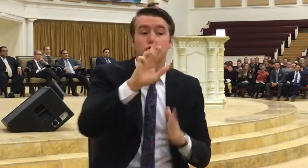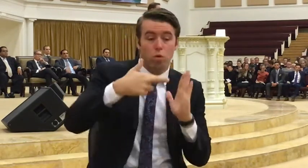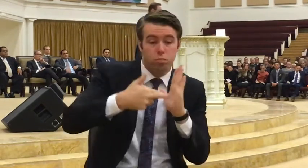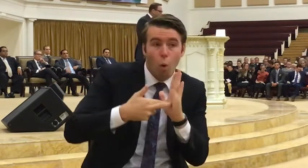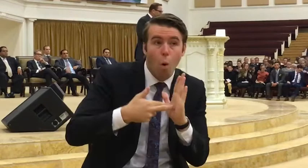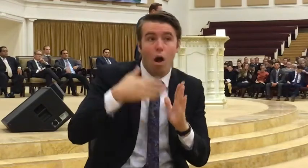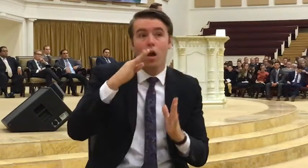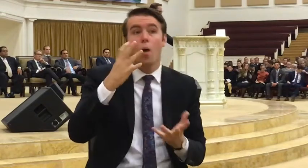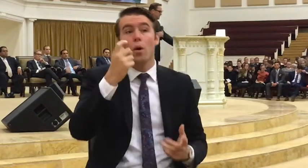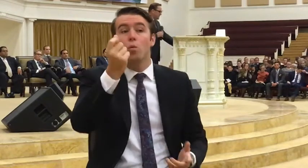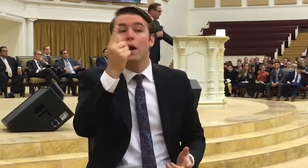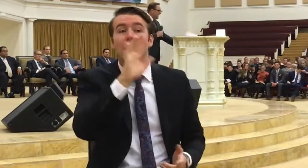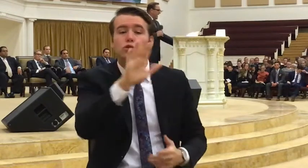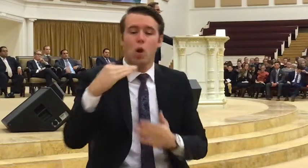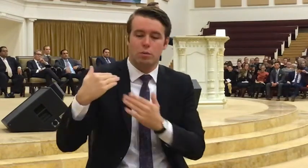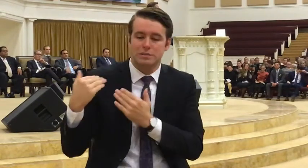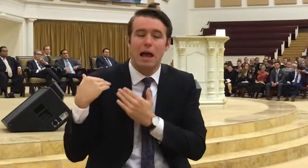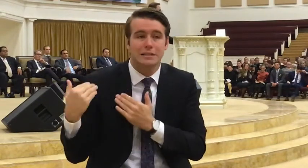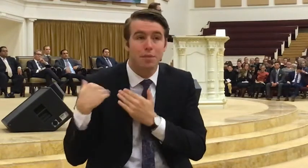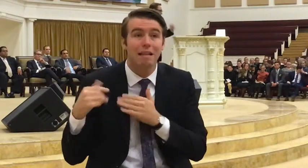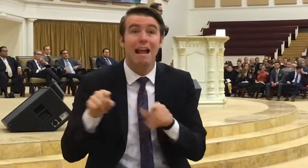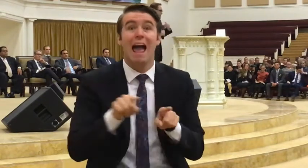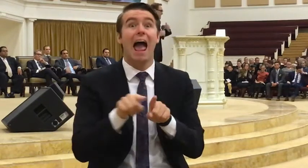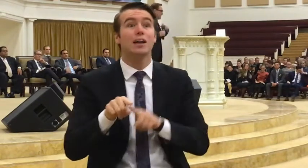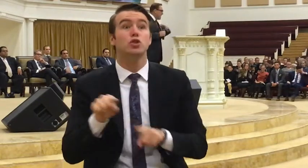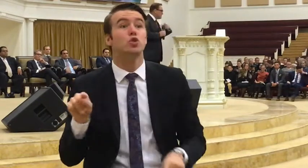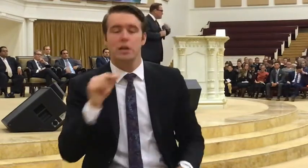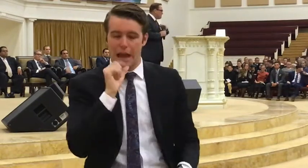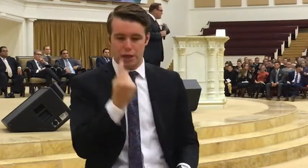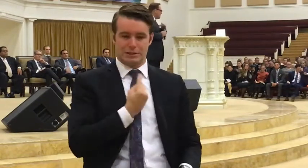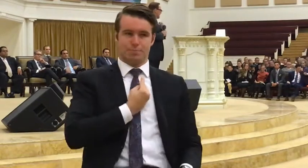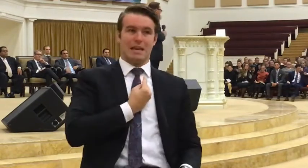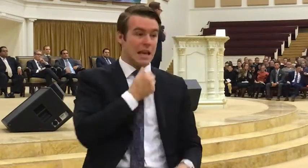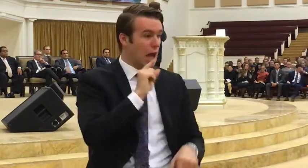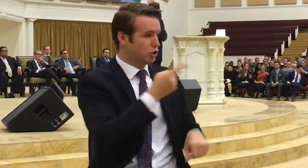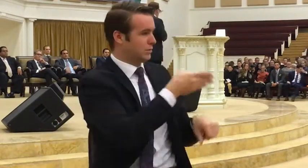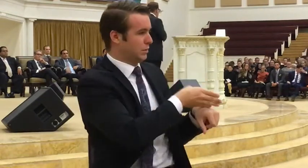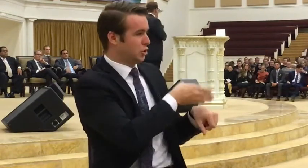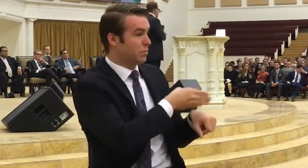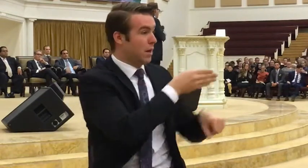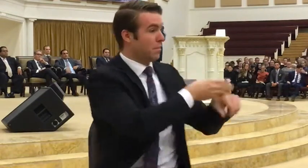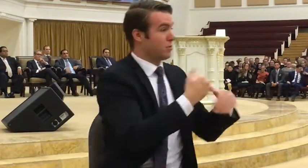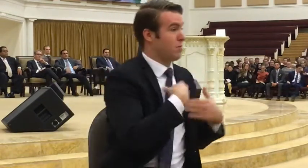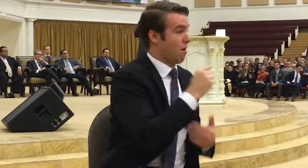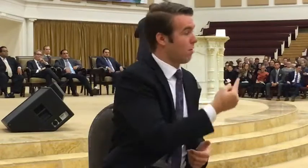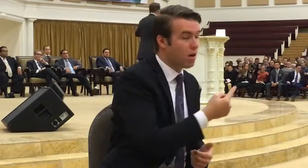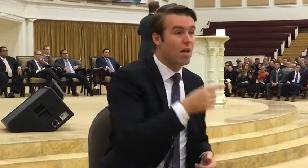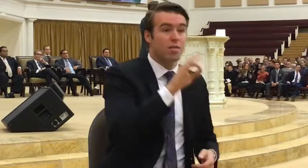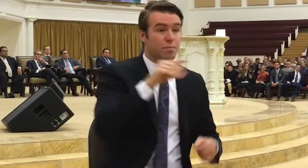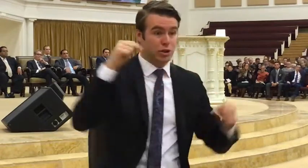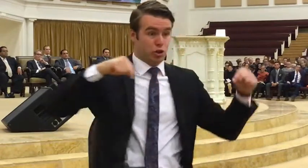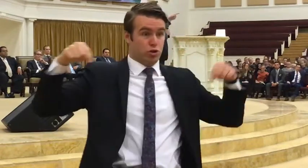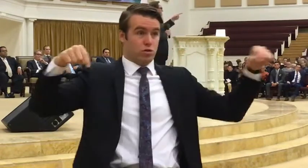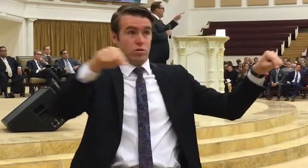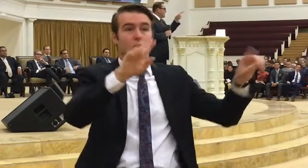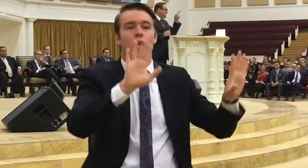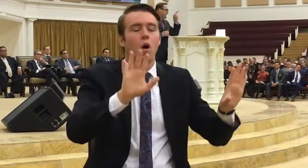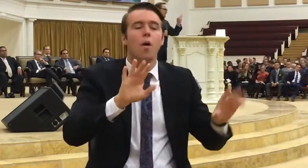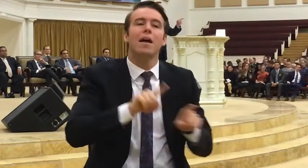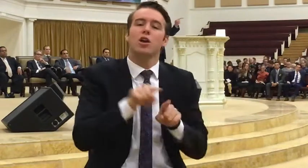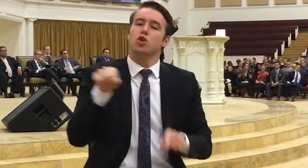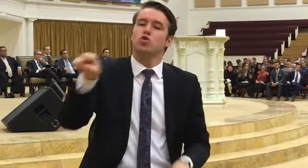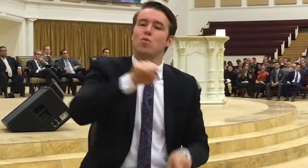wants you to recognize your responsibility. As you, not just me, not just Bishop Young, not just these preachers, but you